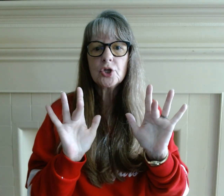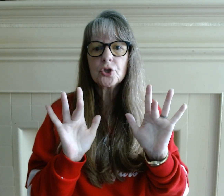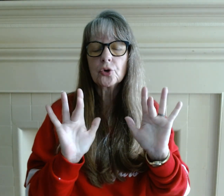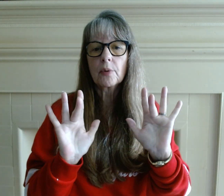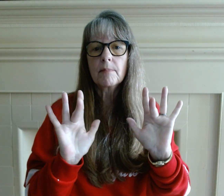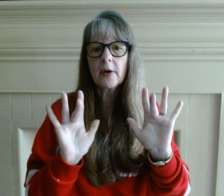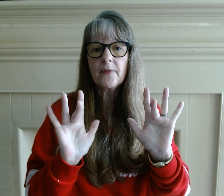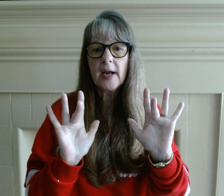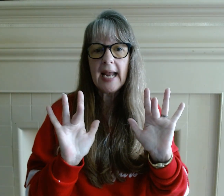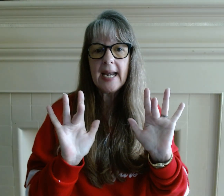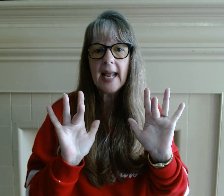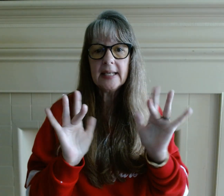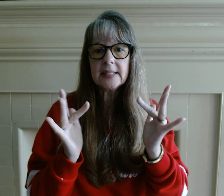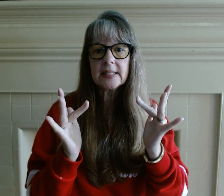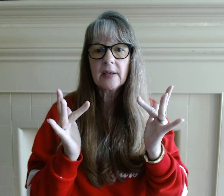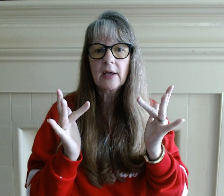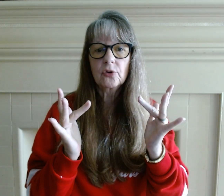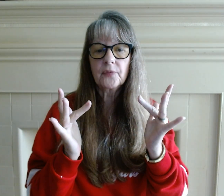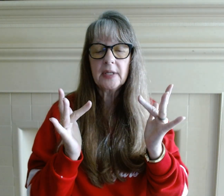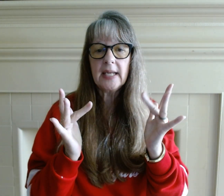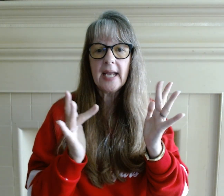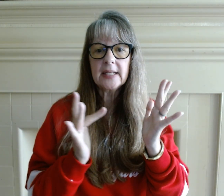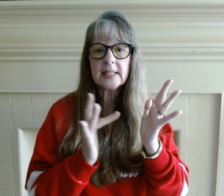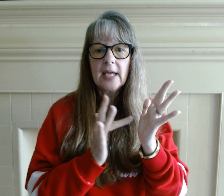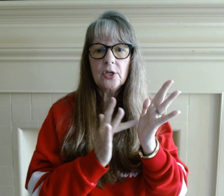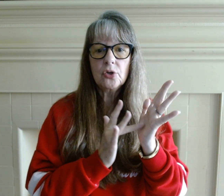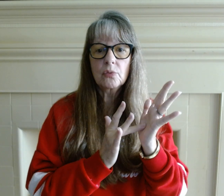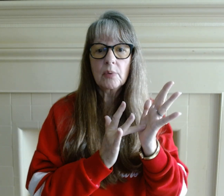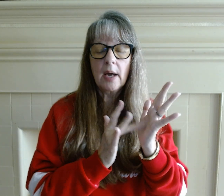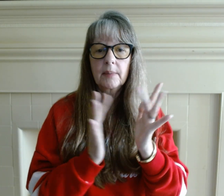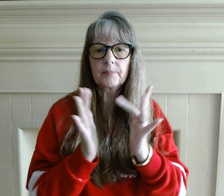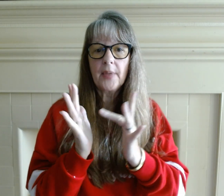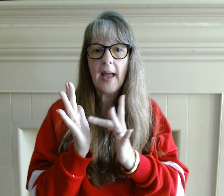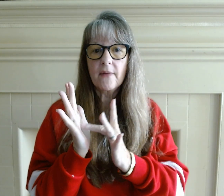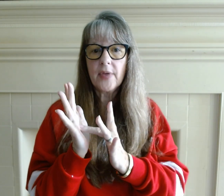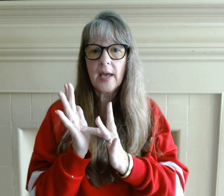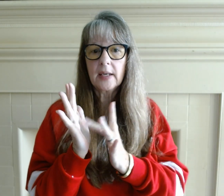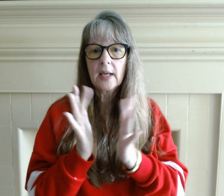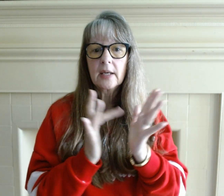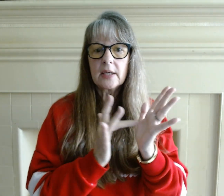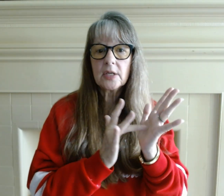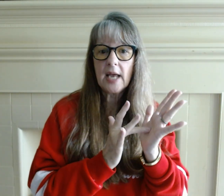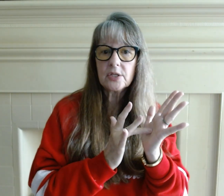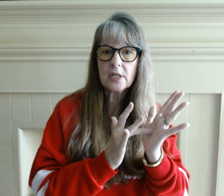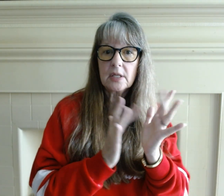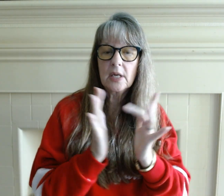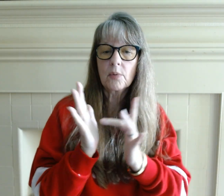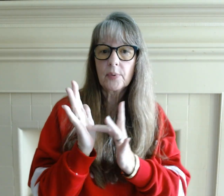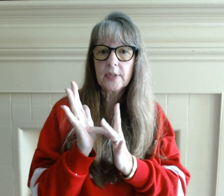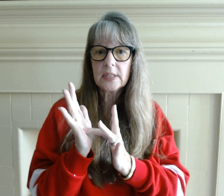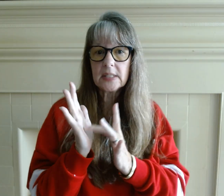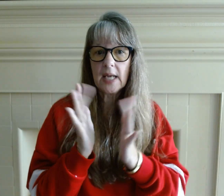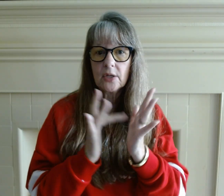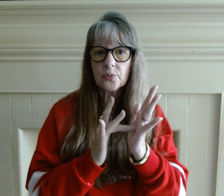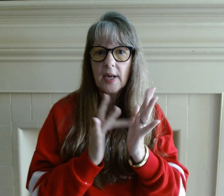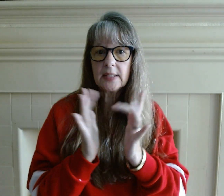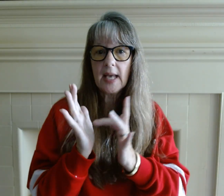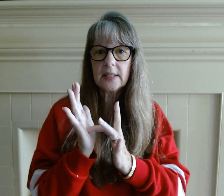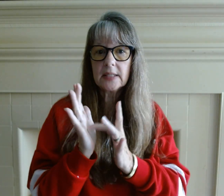your modified 8 hands, your feeling hands, and you have that because it has the nail prints in his hands, right? That's the sign